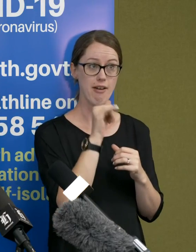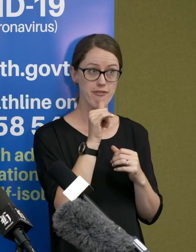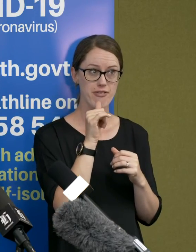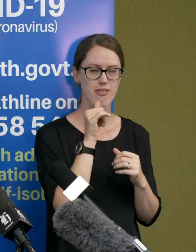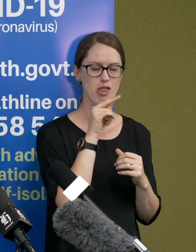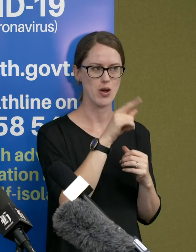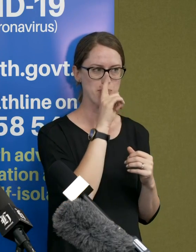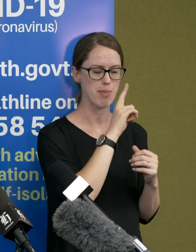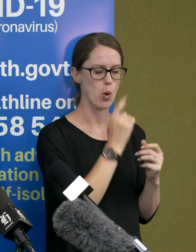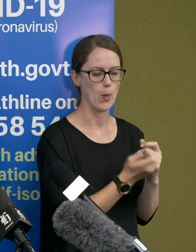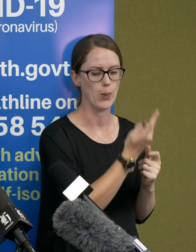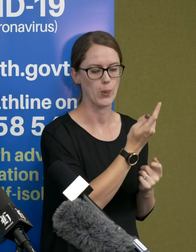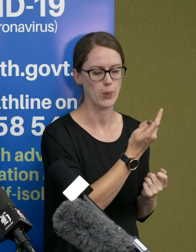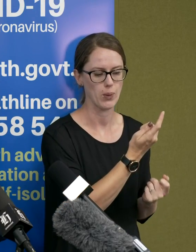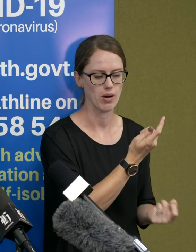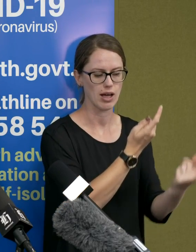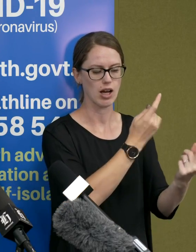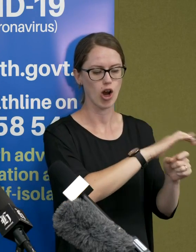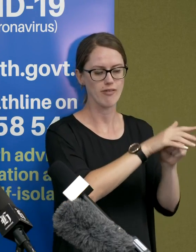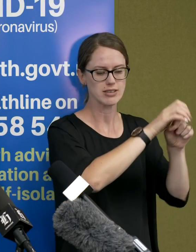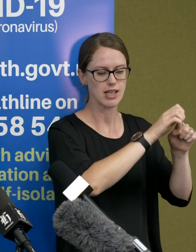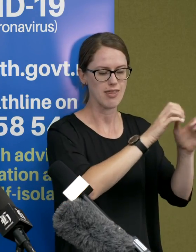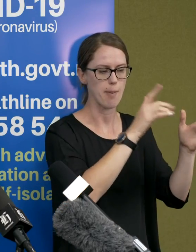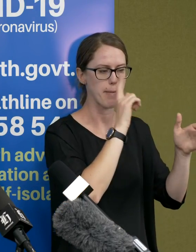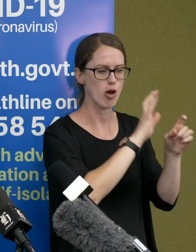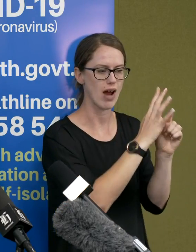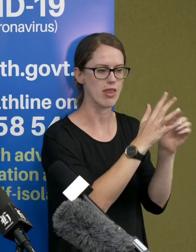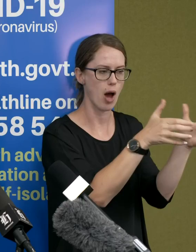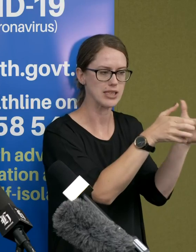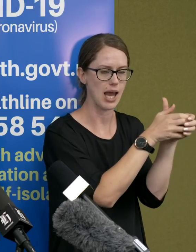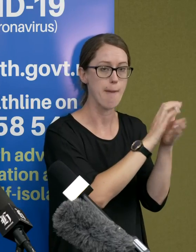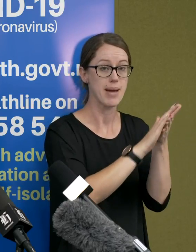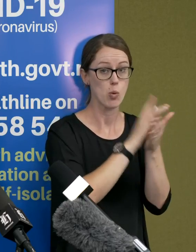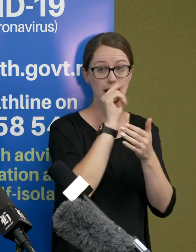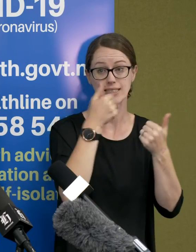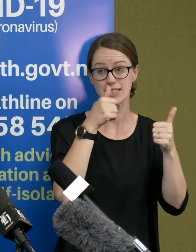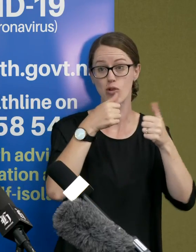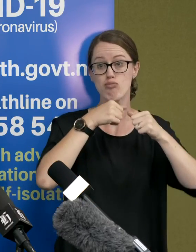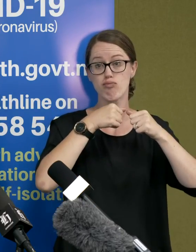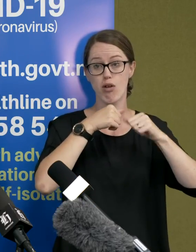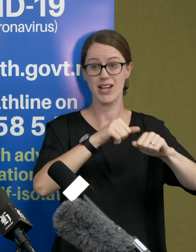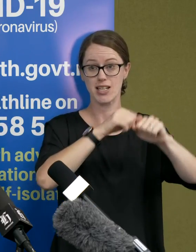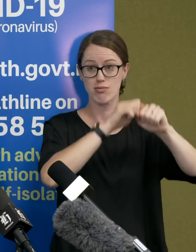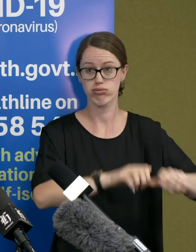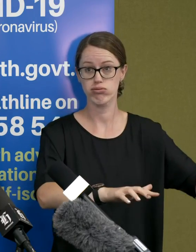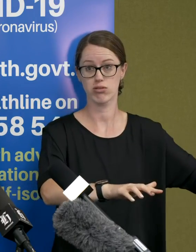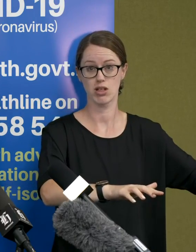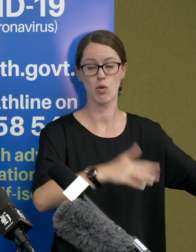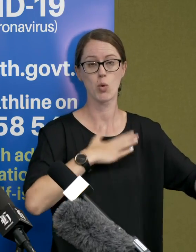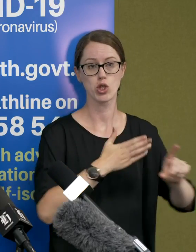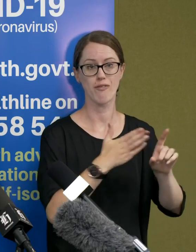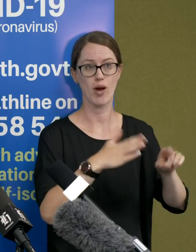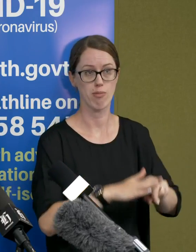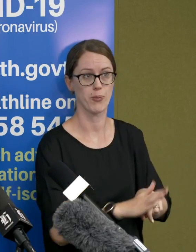of those individual sporadic cases and isolate close contacts, we can successfully prevent onward transmission to avoid the